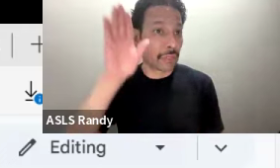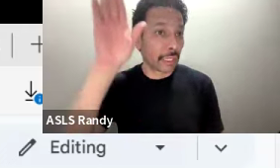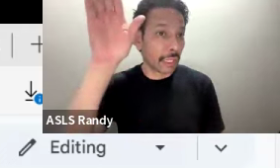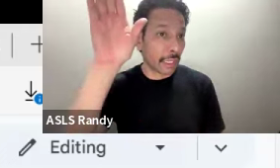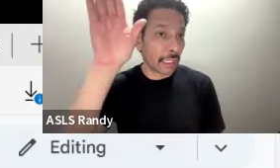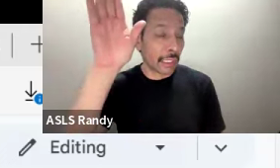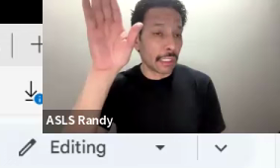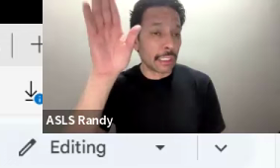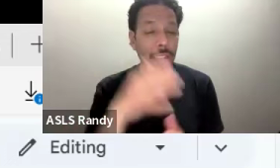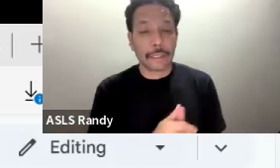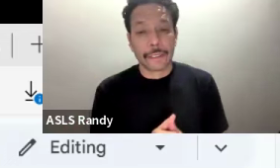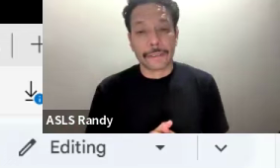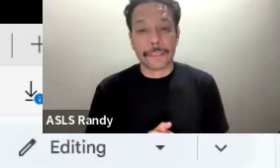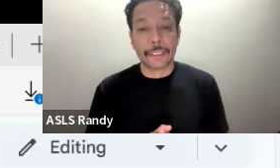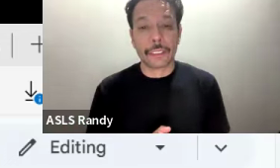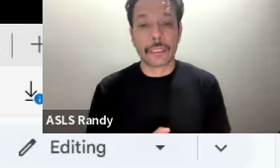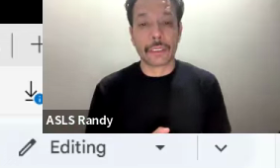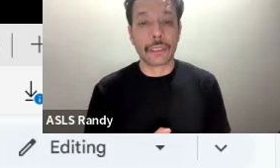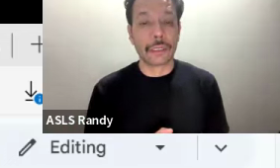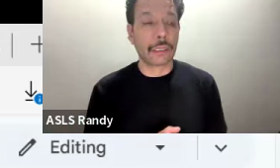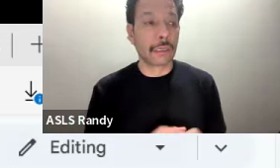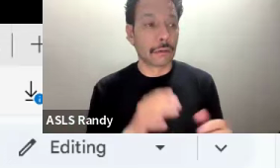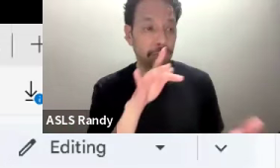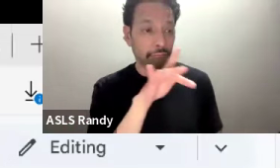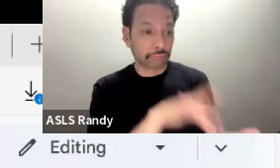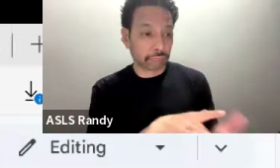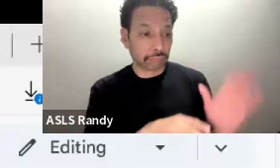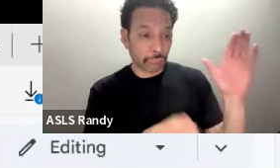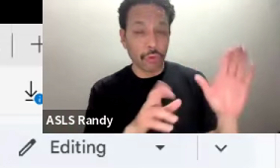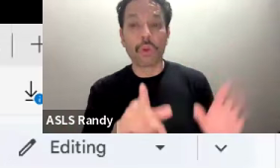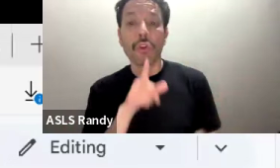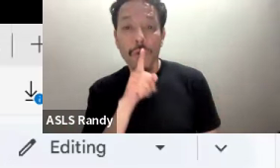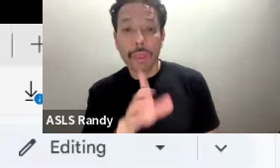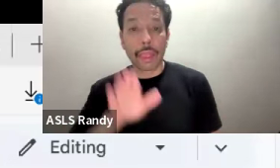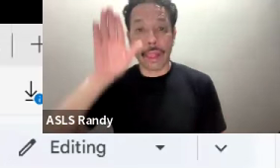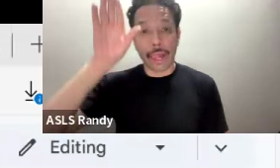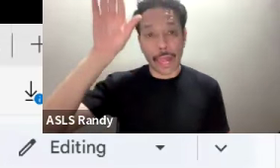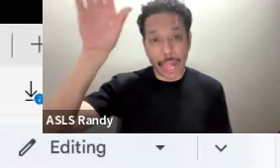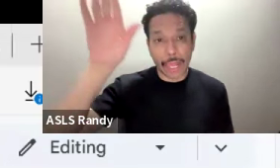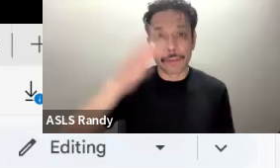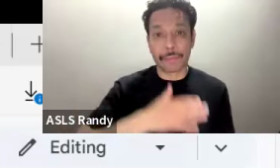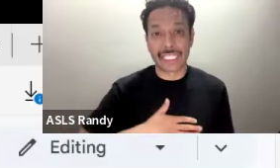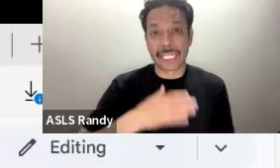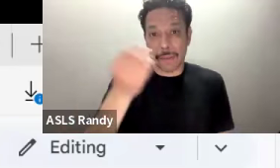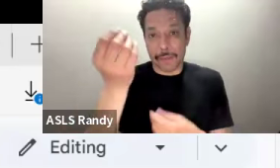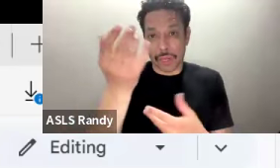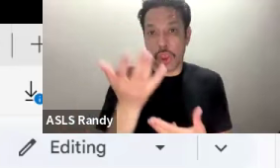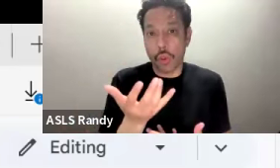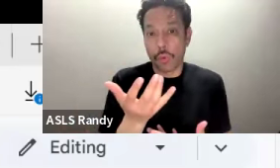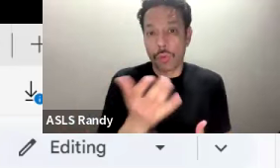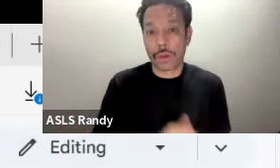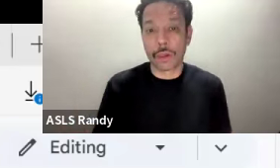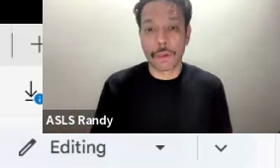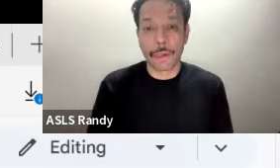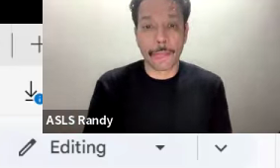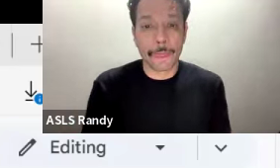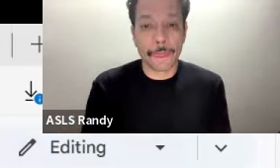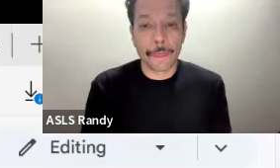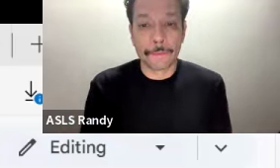it is virtual or your physical hand, please let us know that